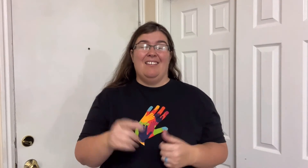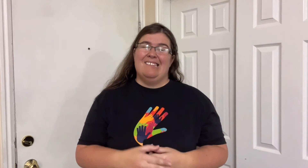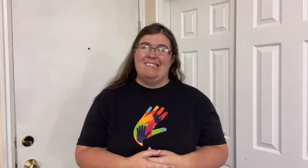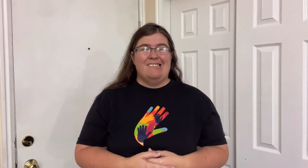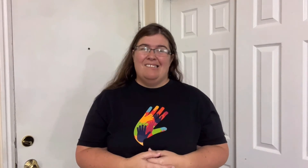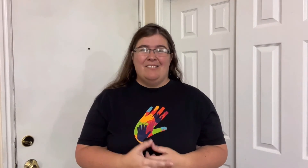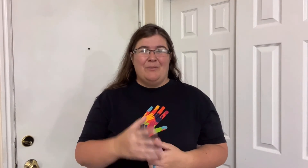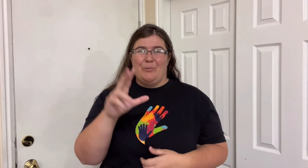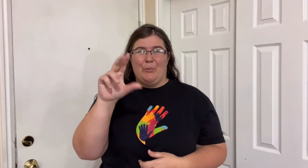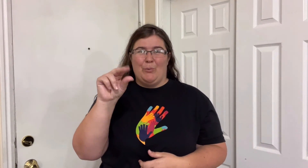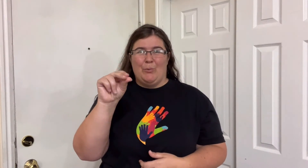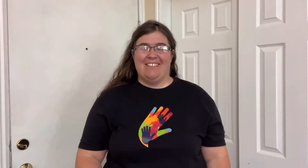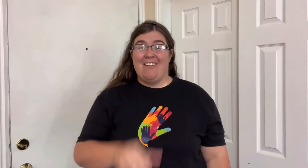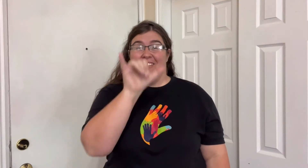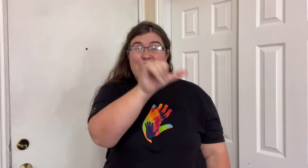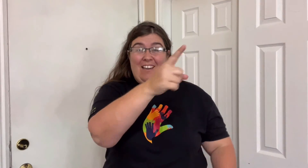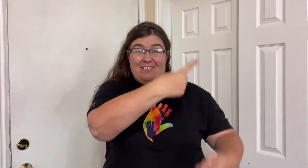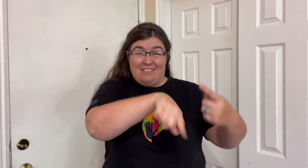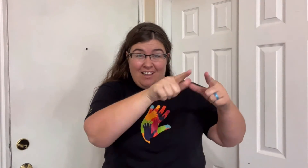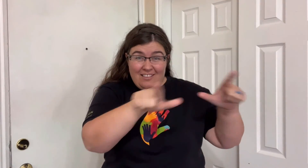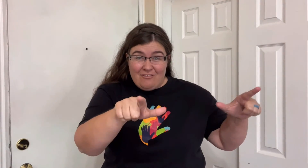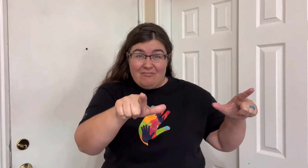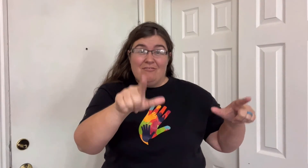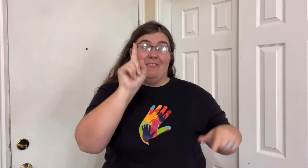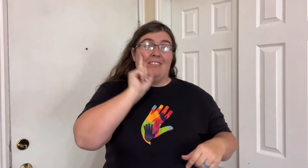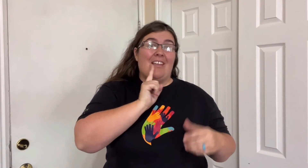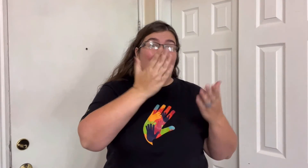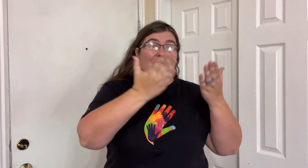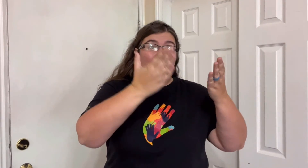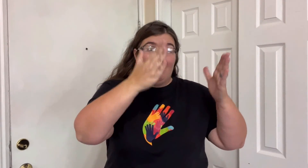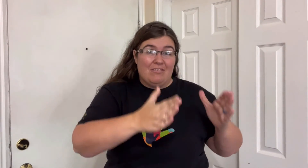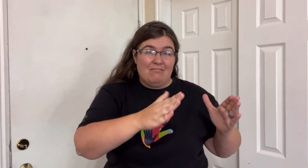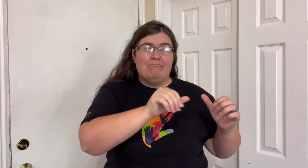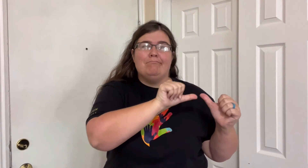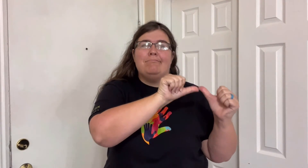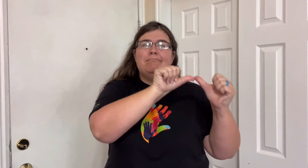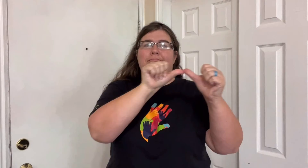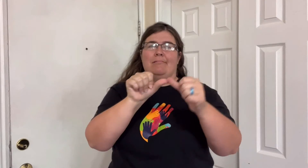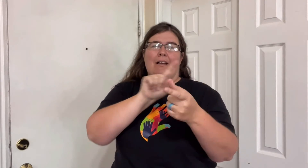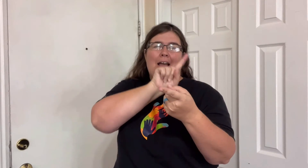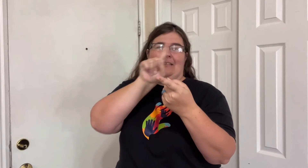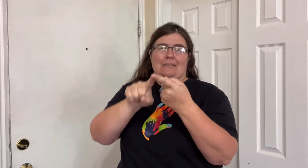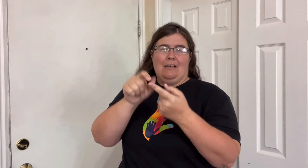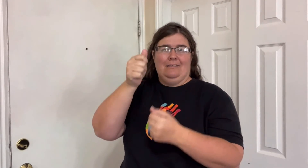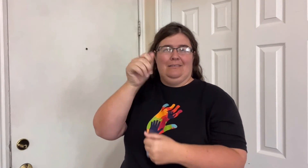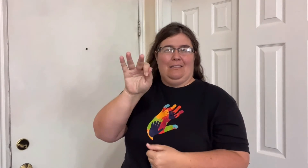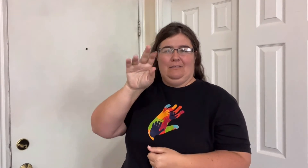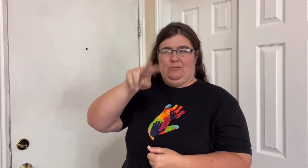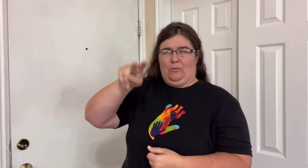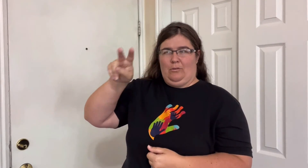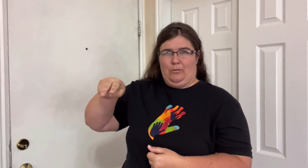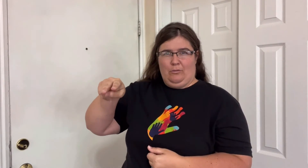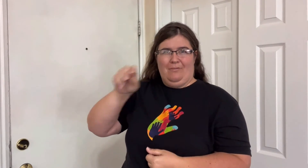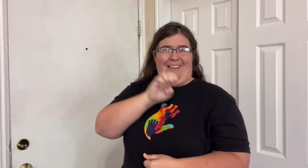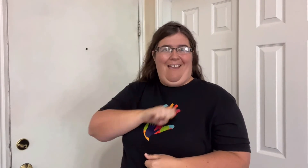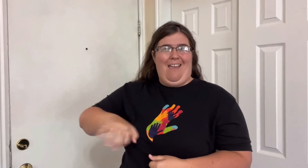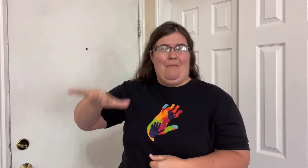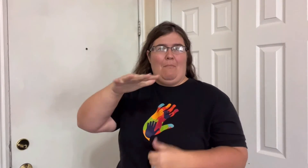No, sadly. That sign language, the deaf servants, that continued all the way until 1922 when the